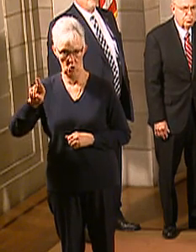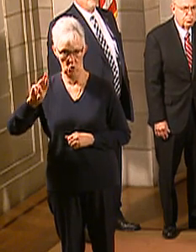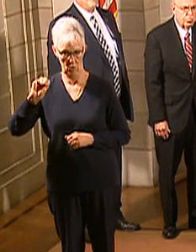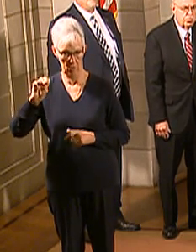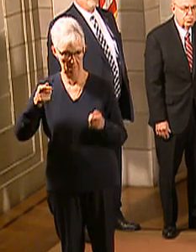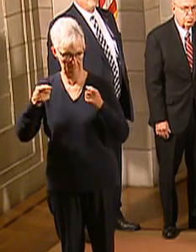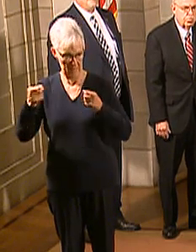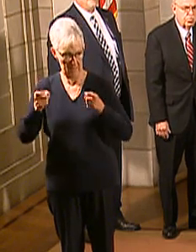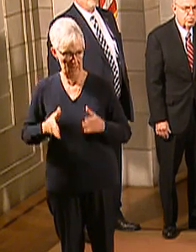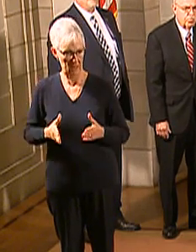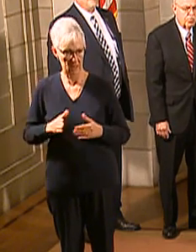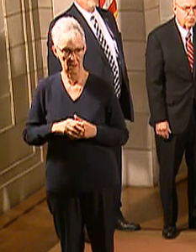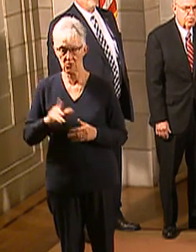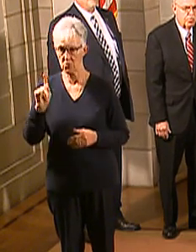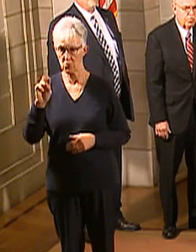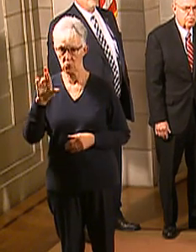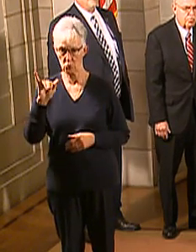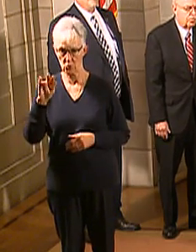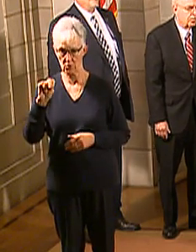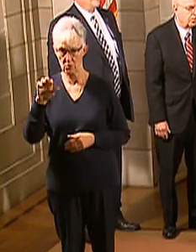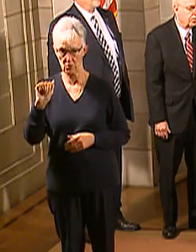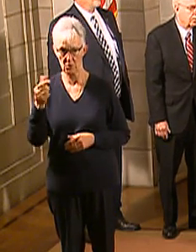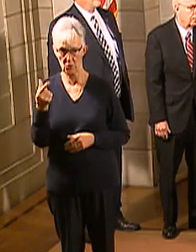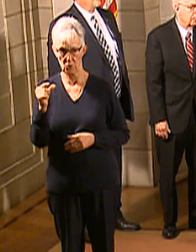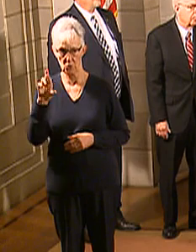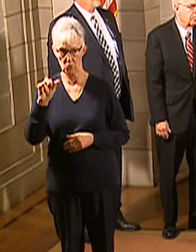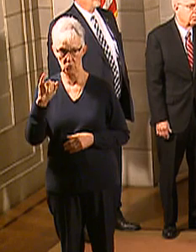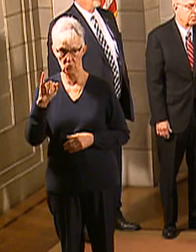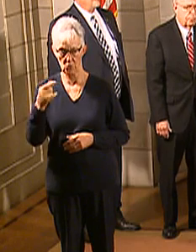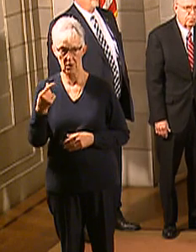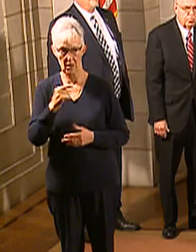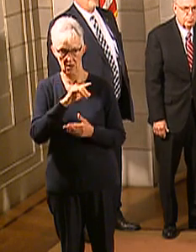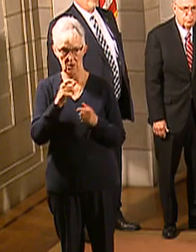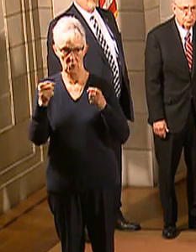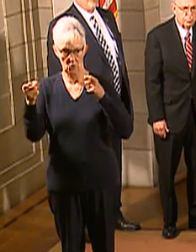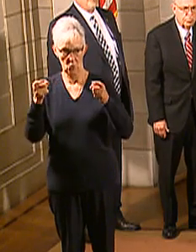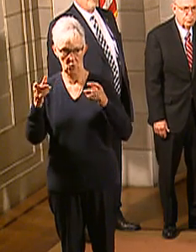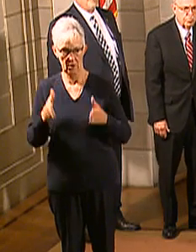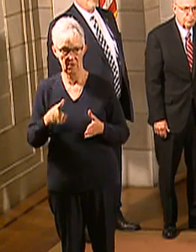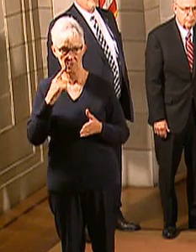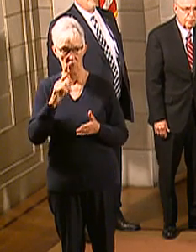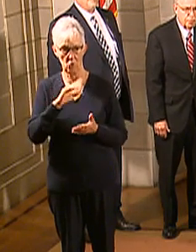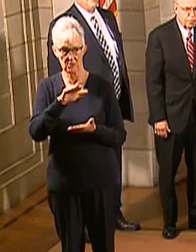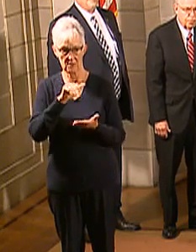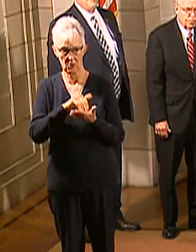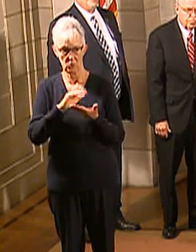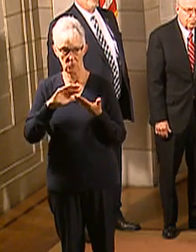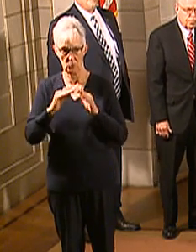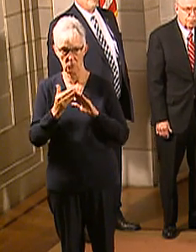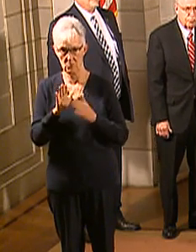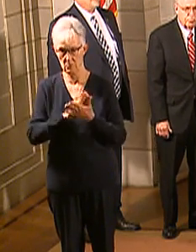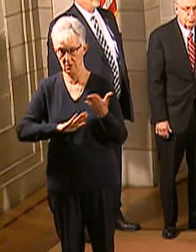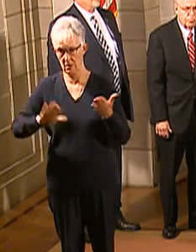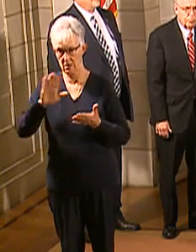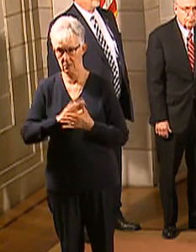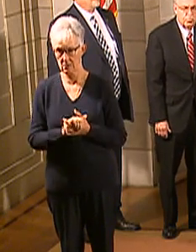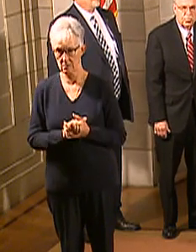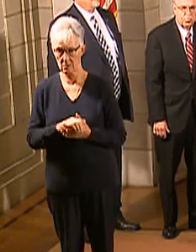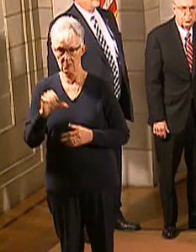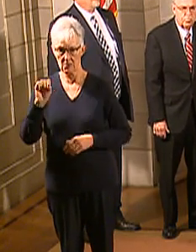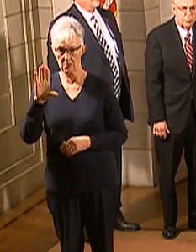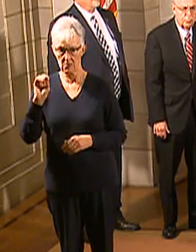We got Katrina Gray, who's the area-wide apprenticeship coordinator for Central Community College. All right, next to her, great. And Scott